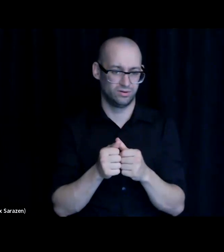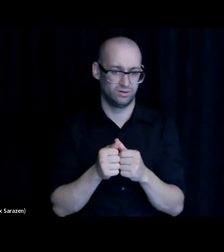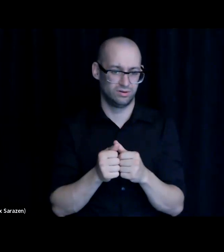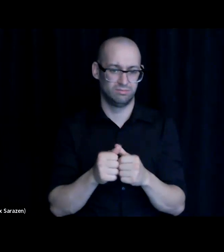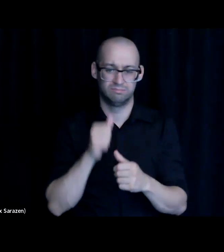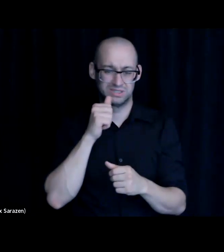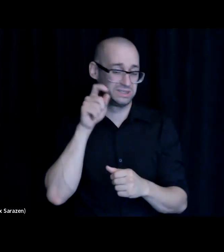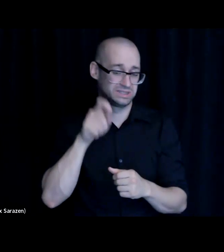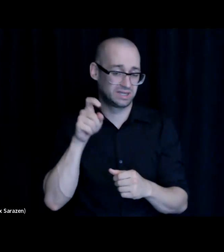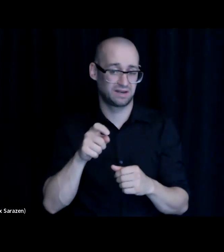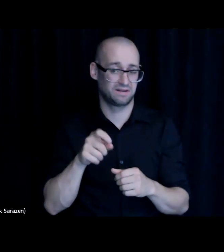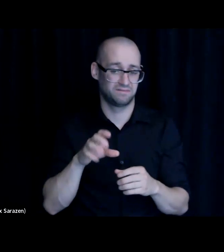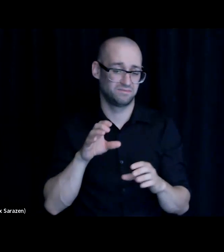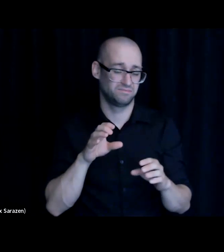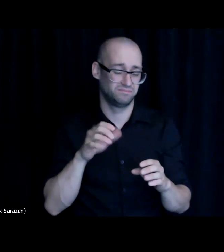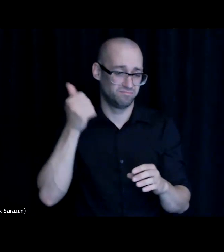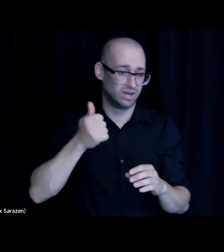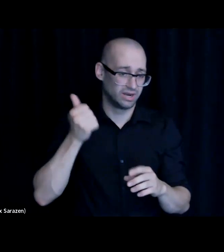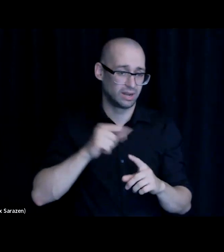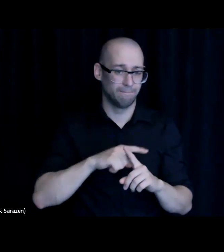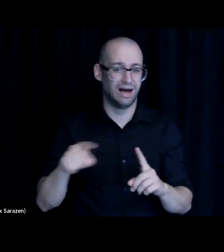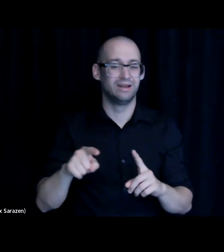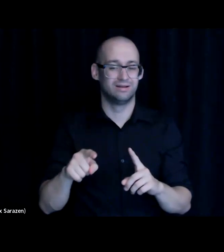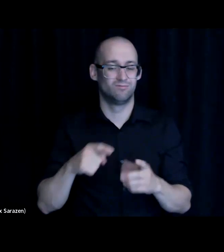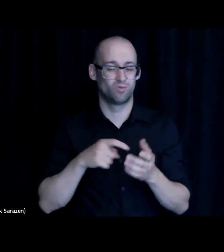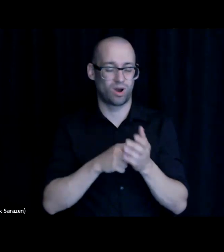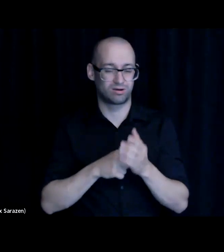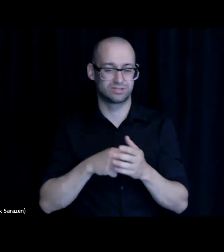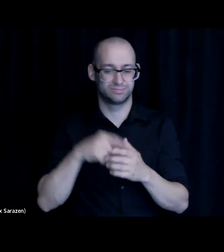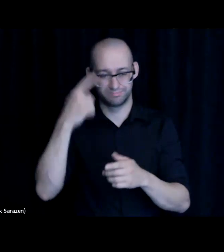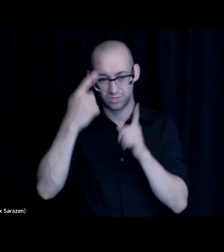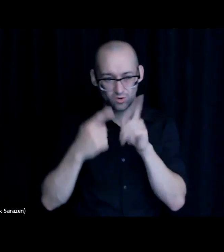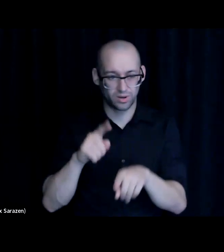require funding, but require coordination and,